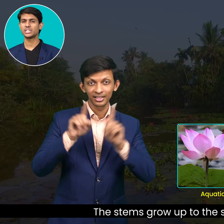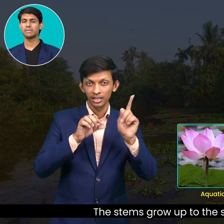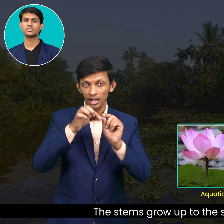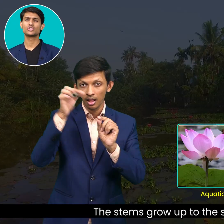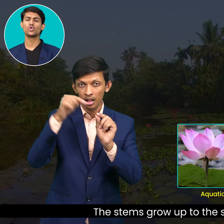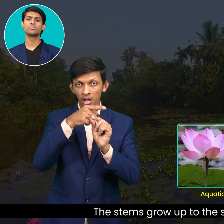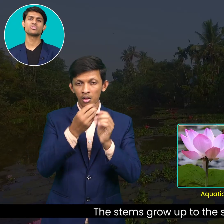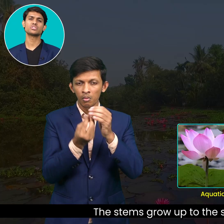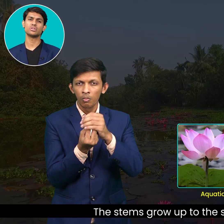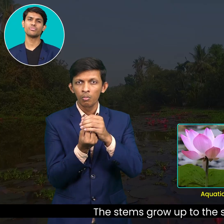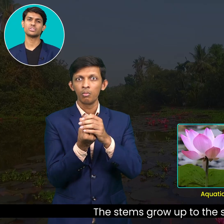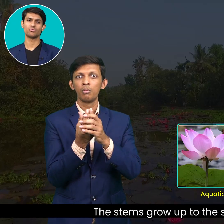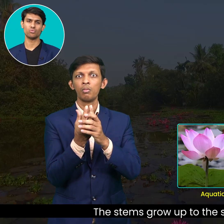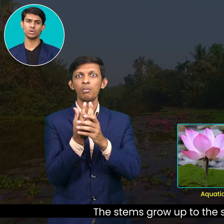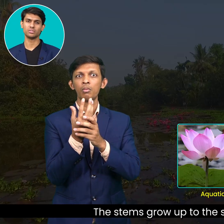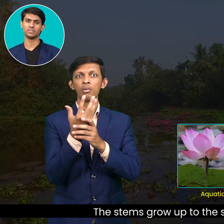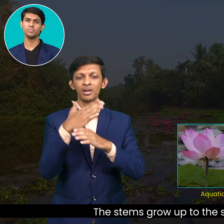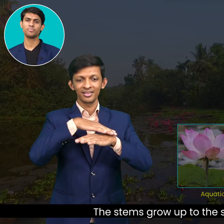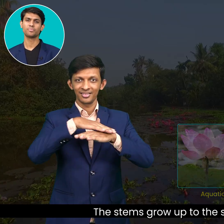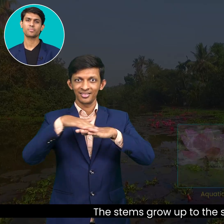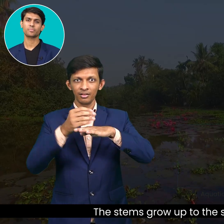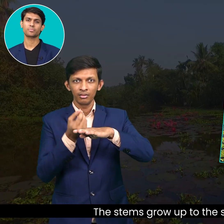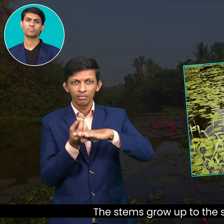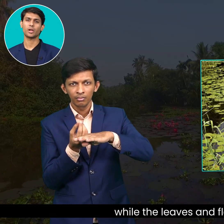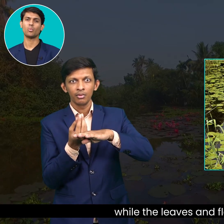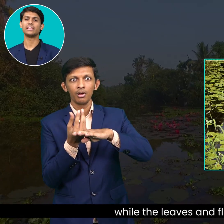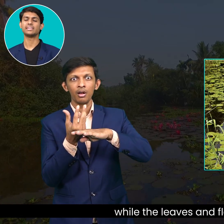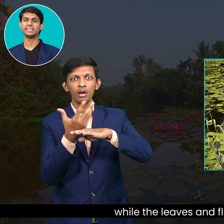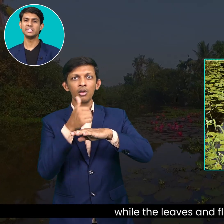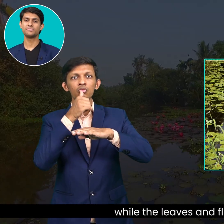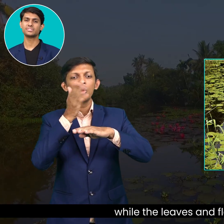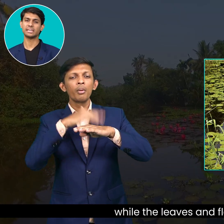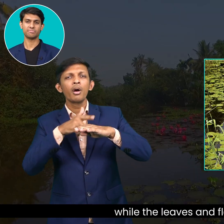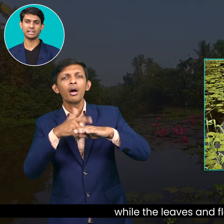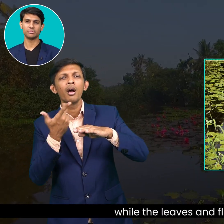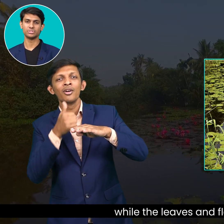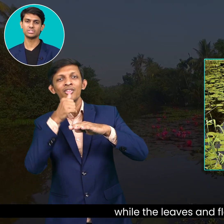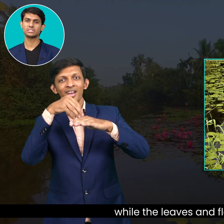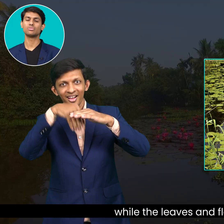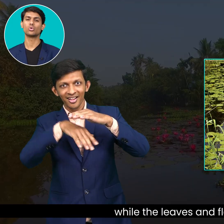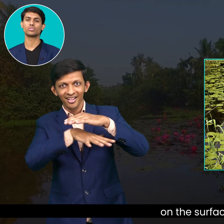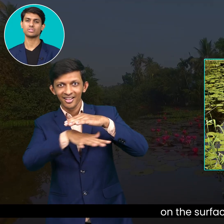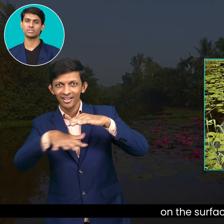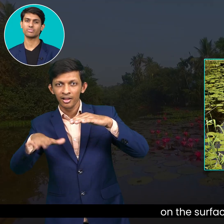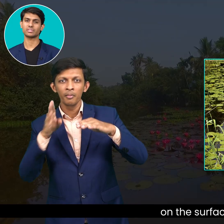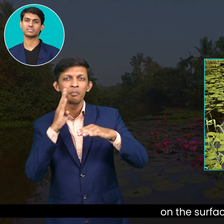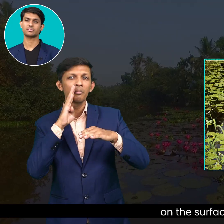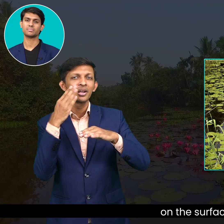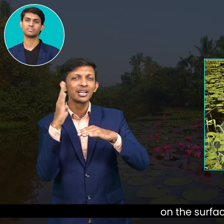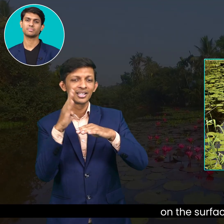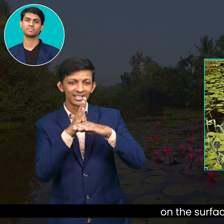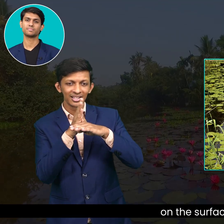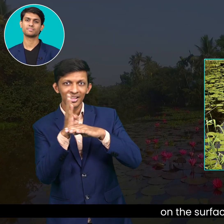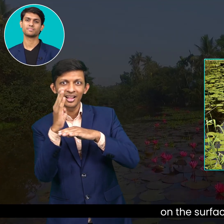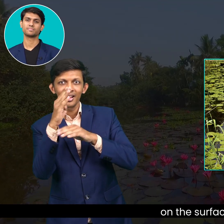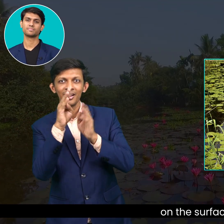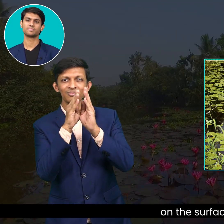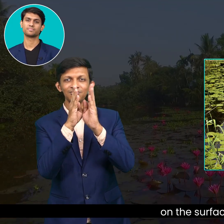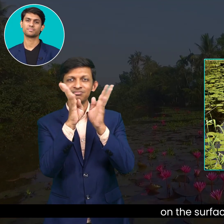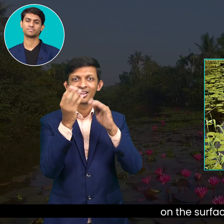The stems grow up to the surface of water while the leaves and flowers float on the surface.